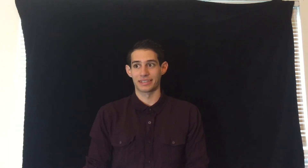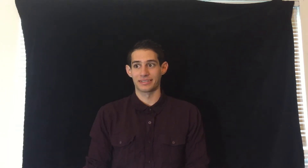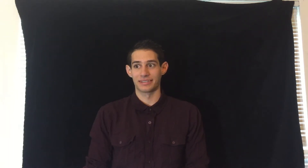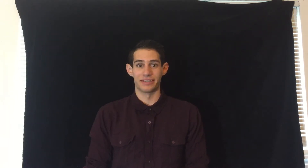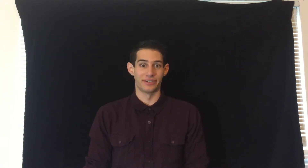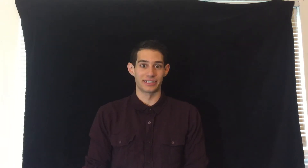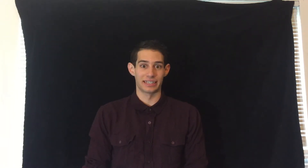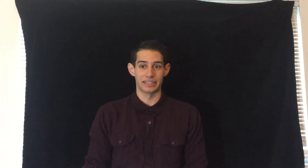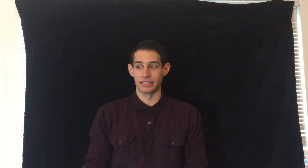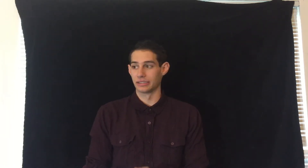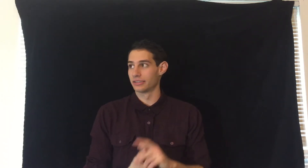Give it a second.